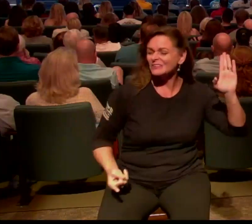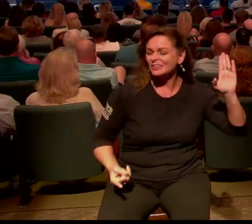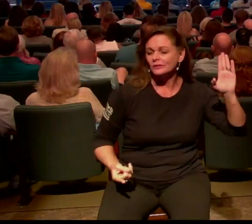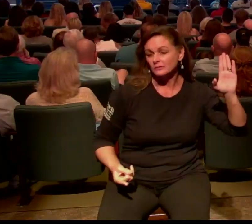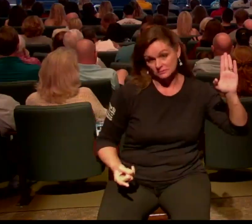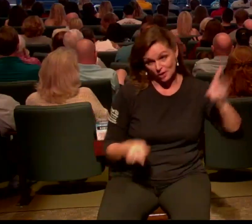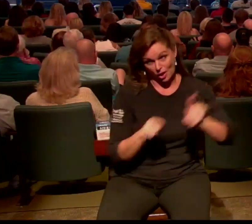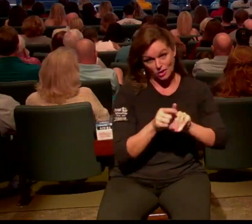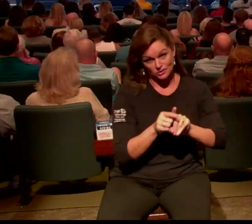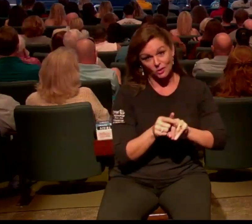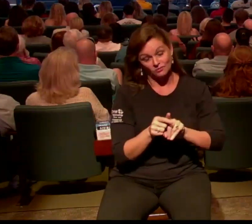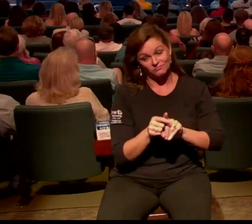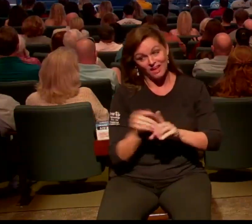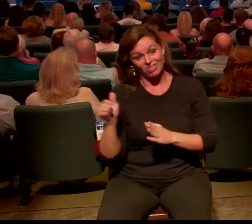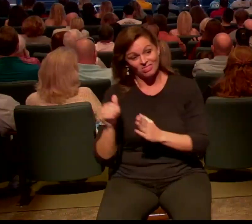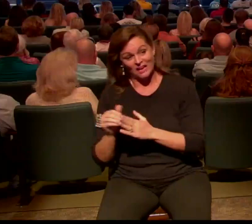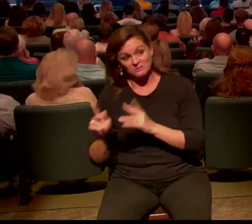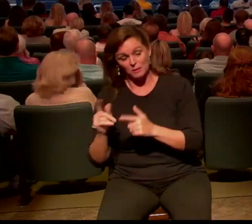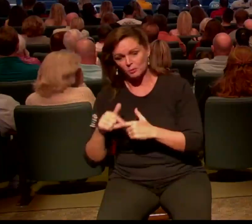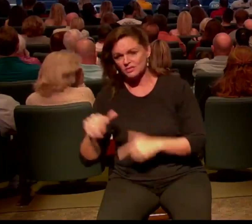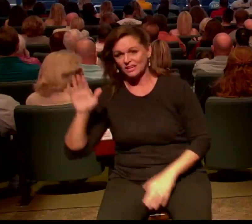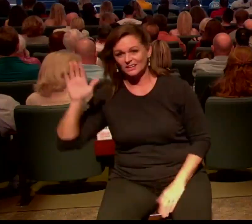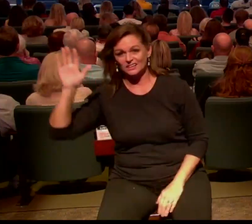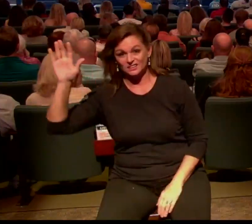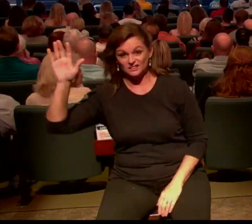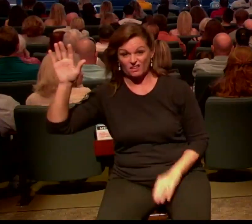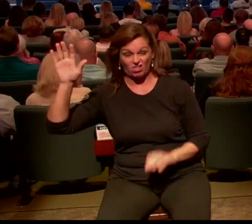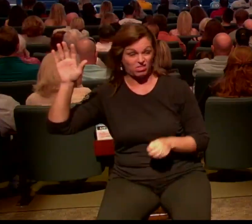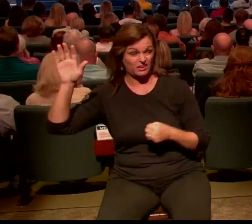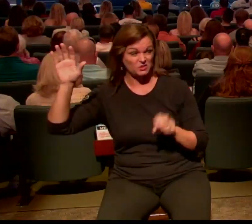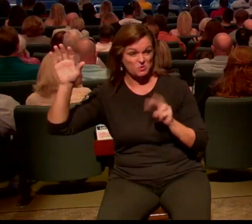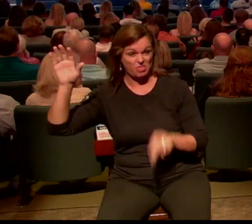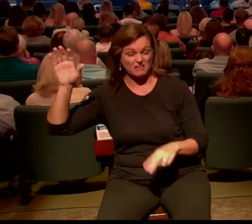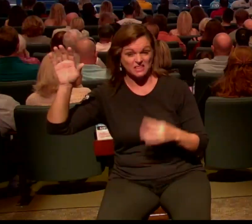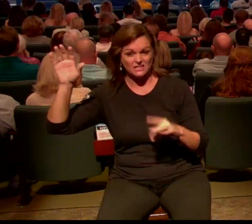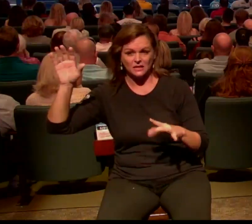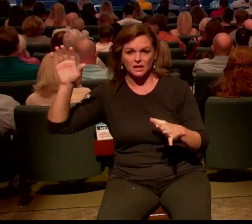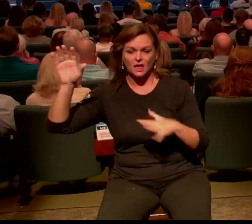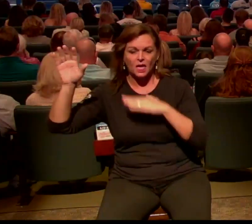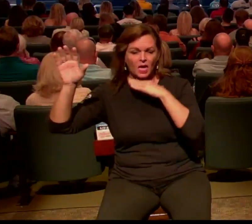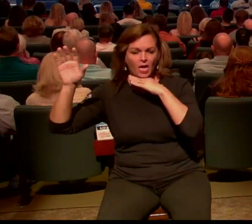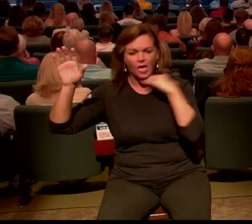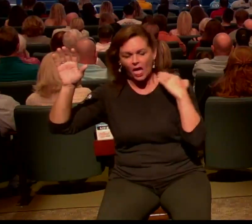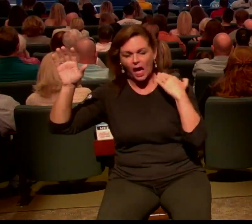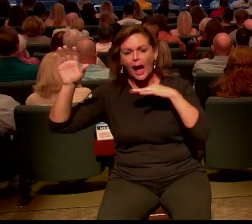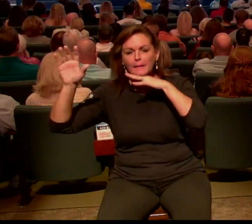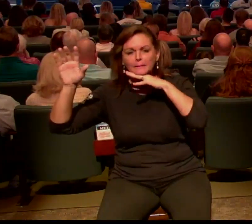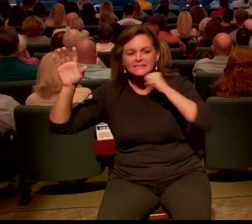be probably thousands of people raise their hand and say, you know, I'm so glad this year is getting over.